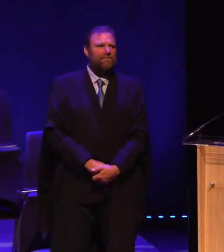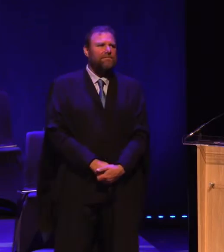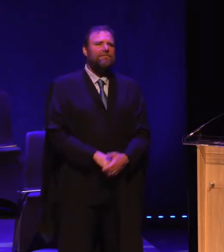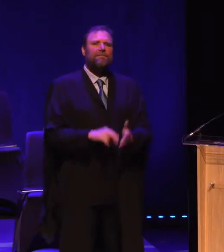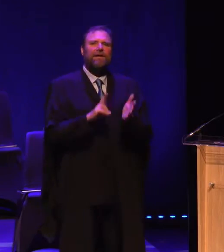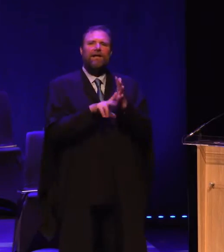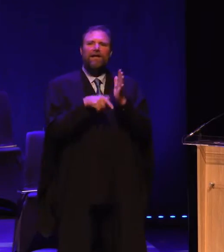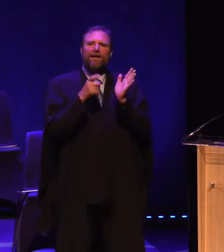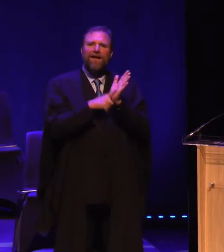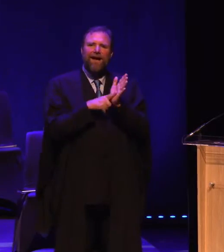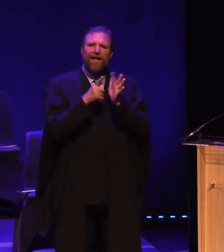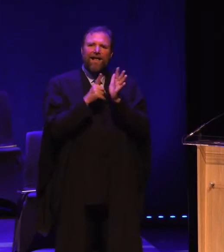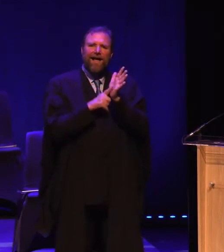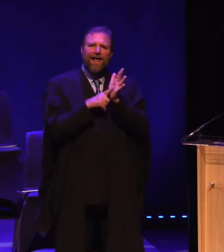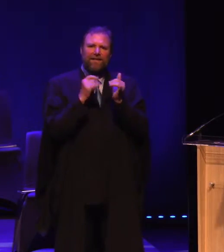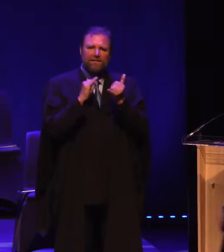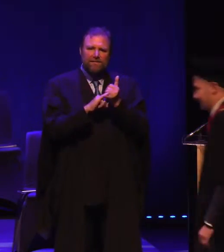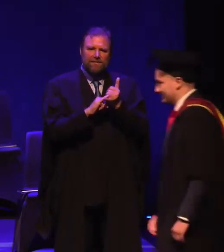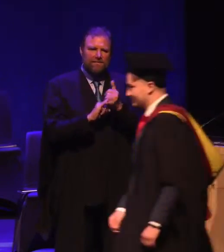Niall Ellis.